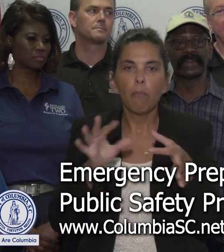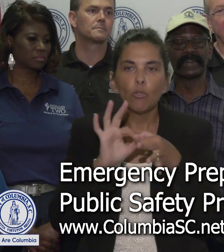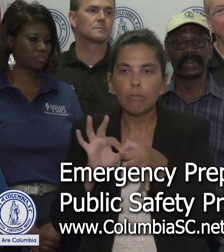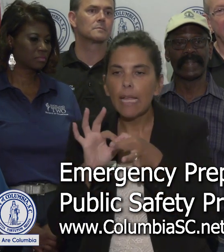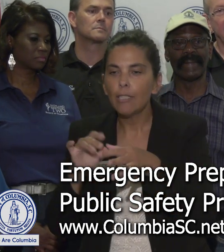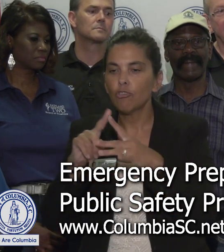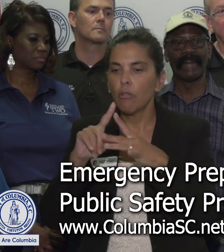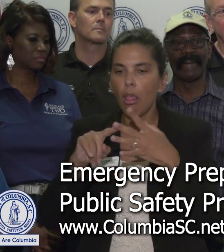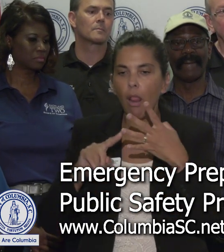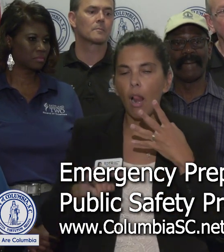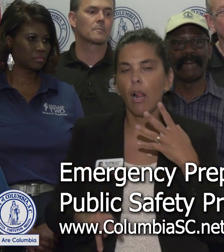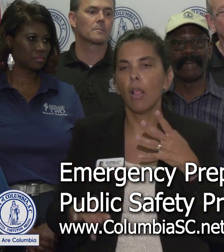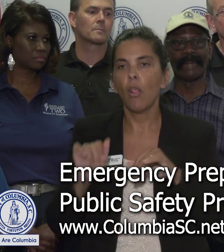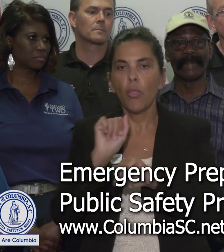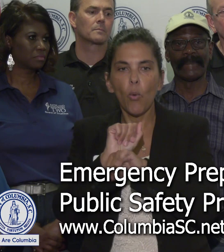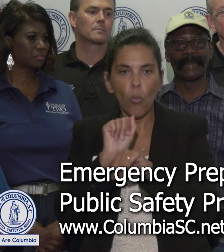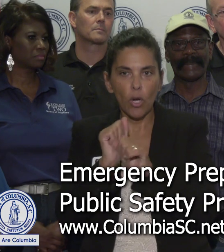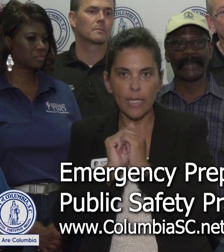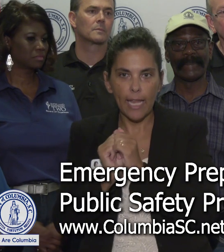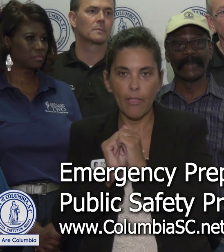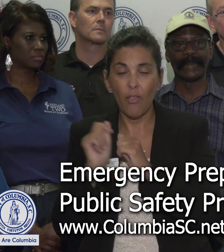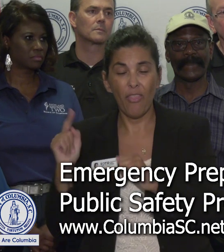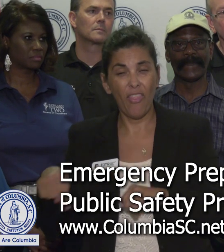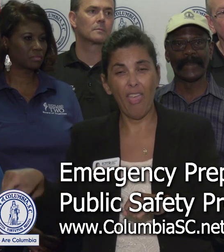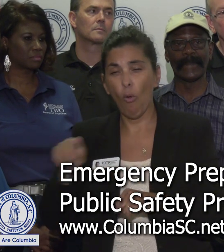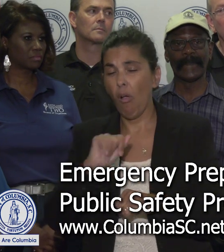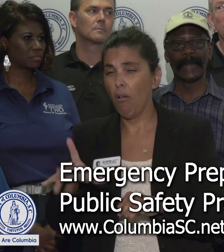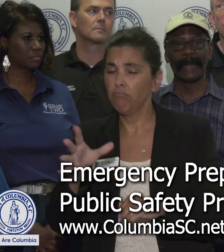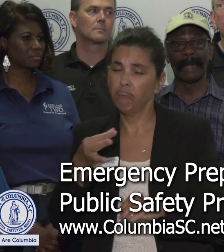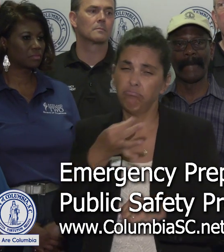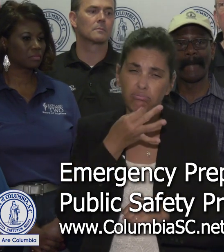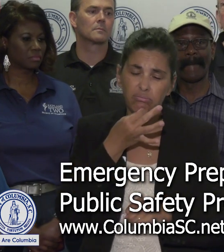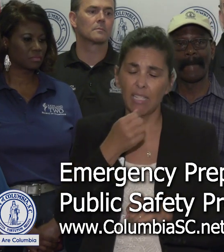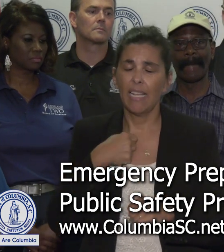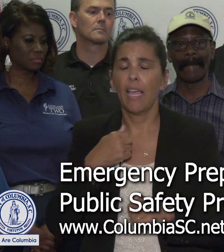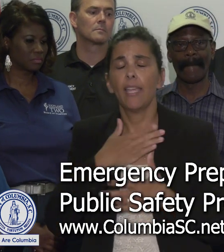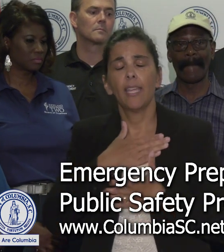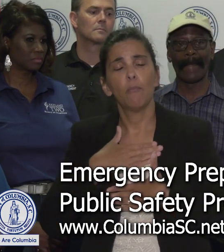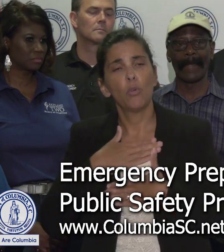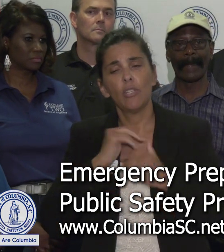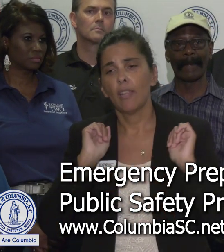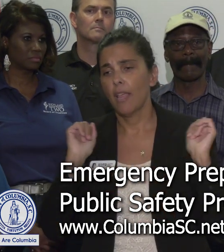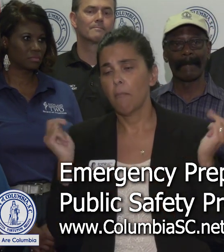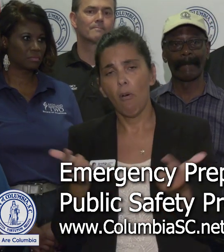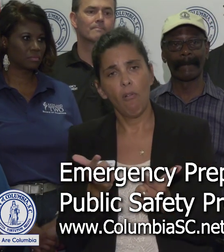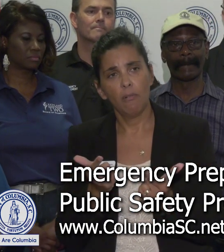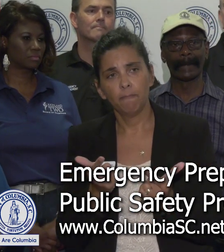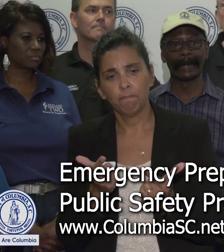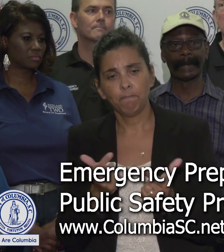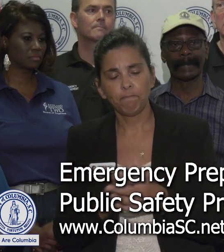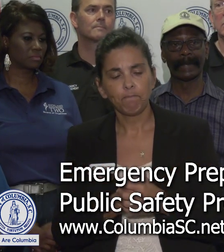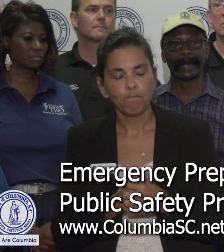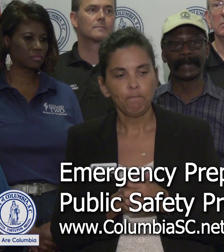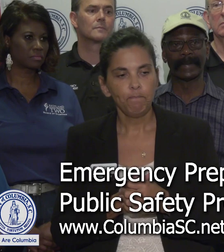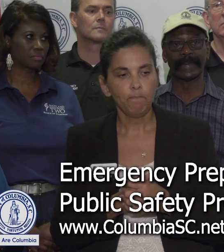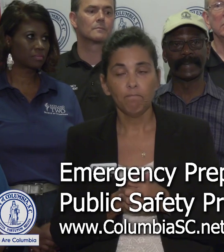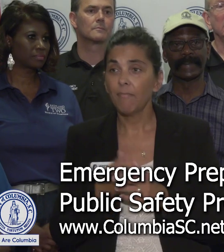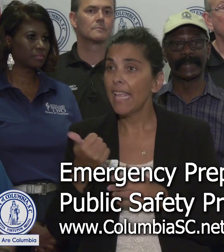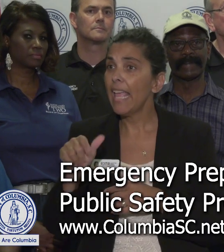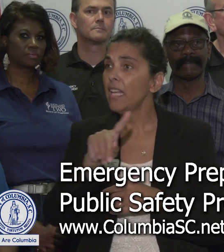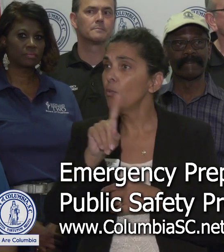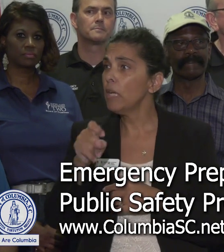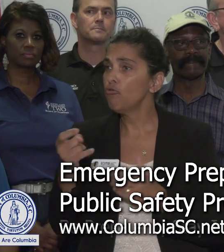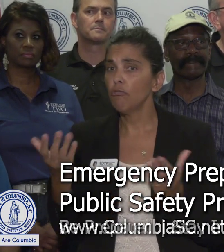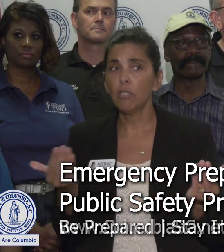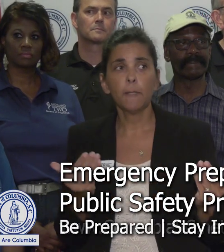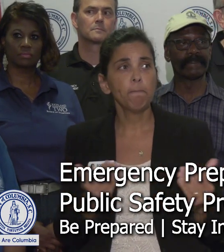this work, and certainly are my experts, and I appreciate them more than I could ever say. Any